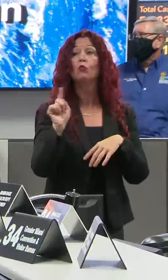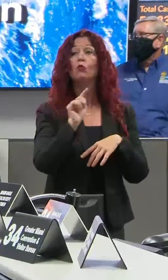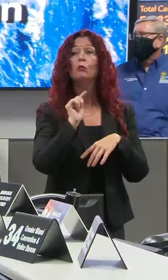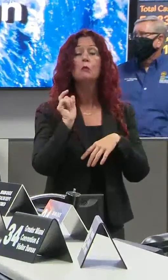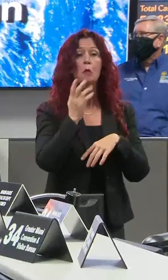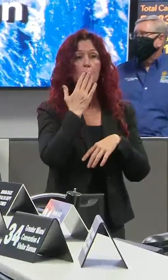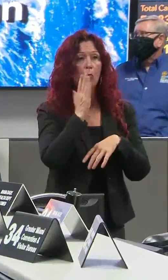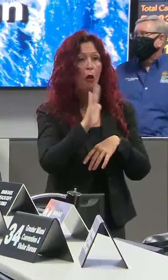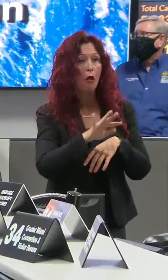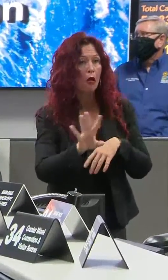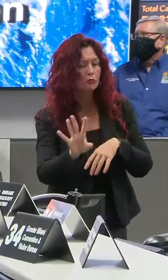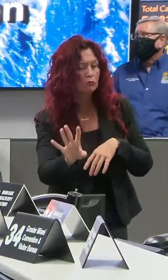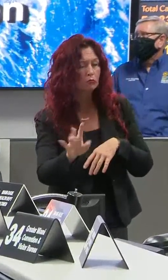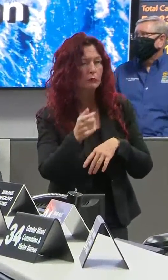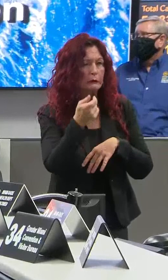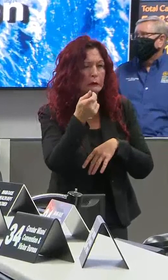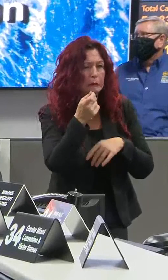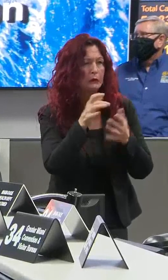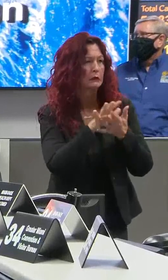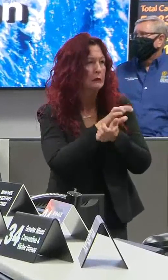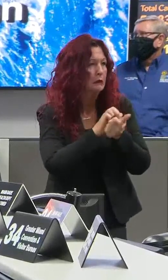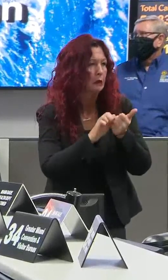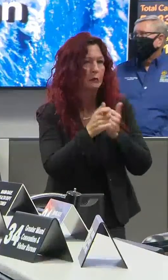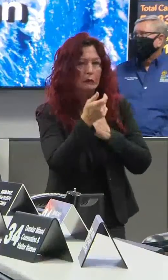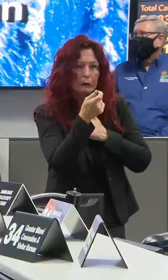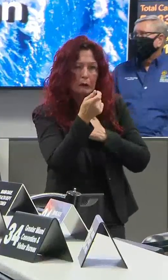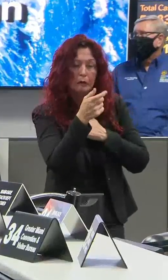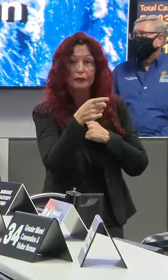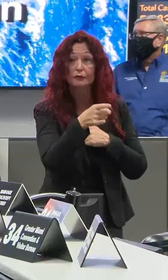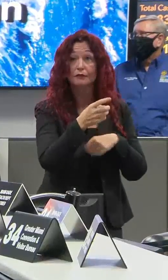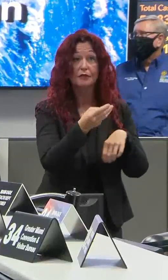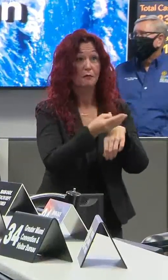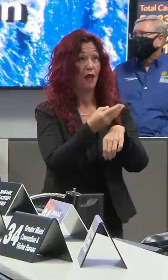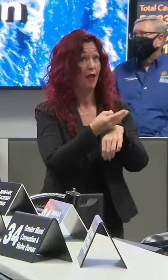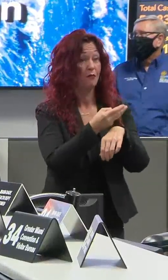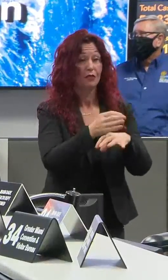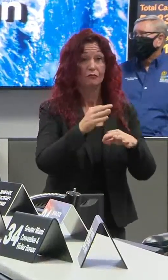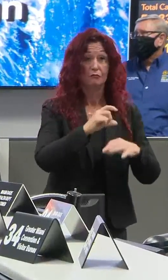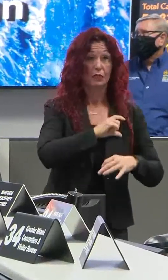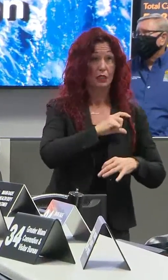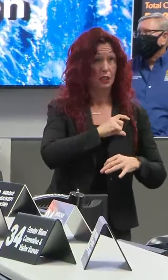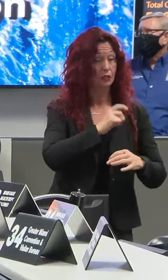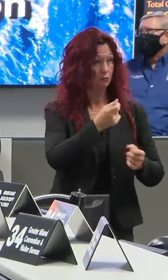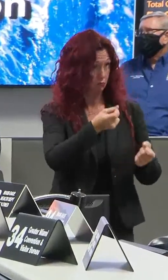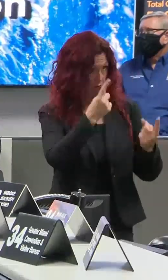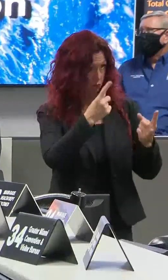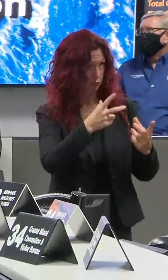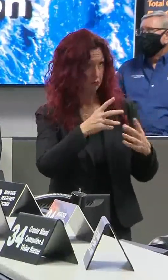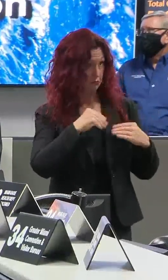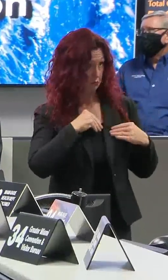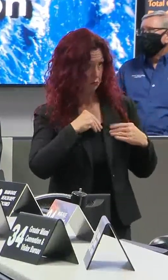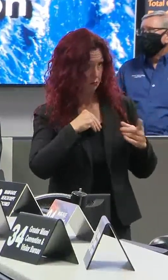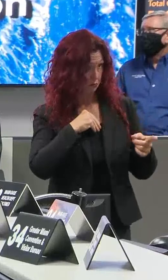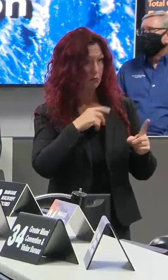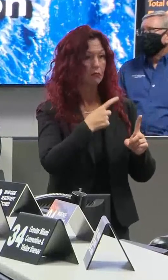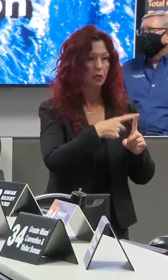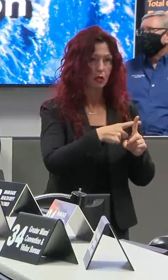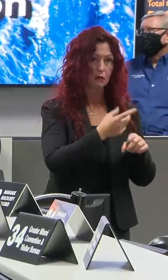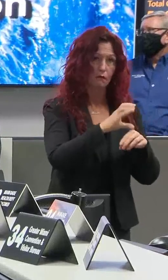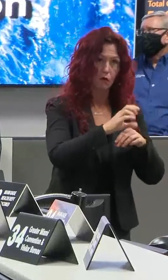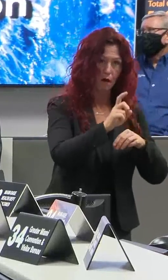showed extraordinary restraint, just the right balance of restraint and and then force when it was